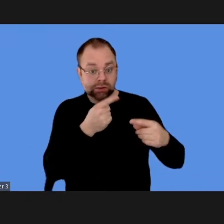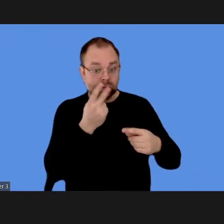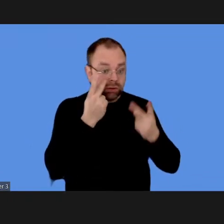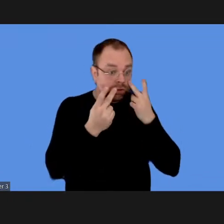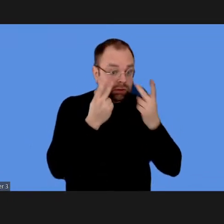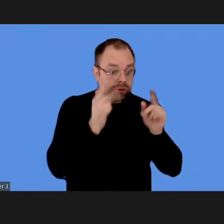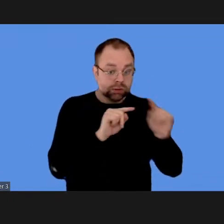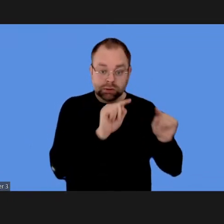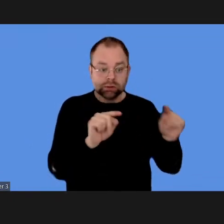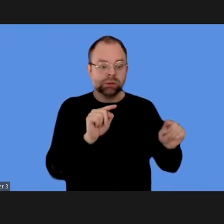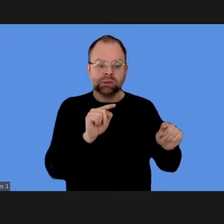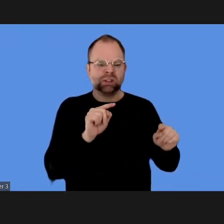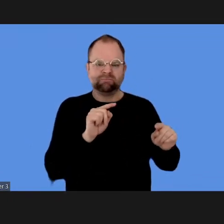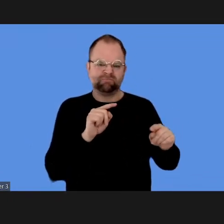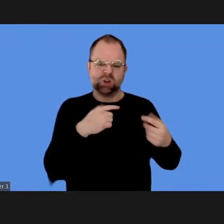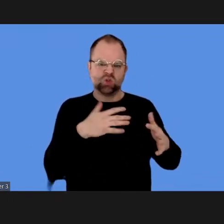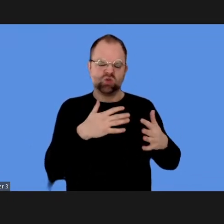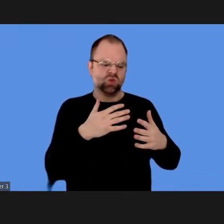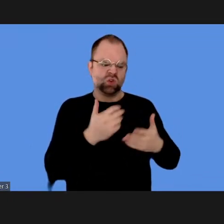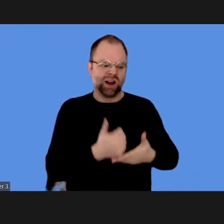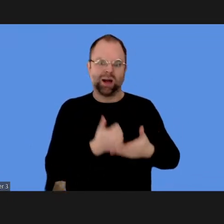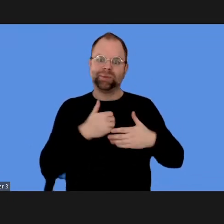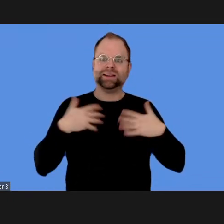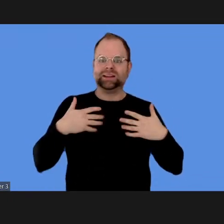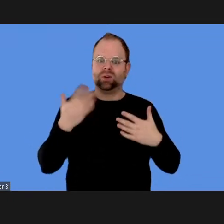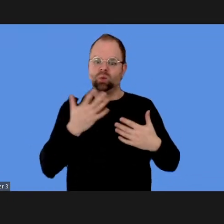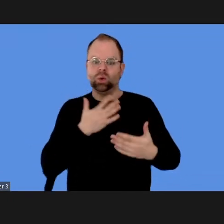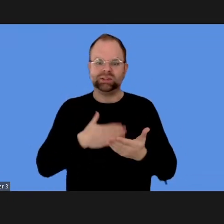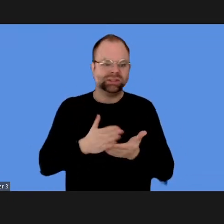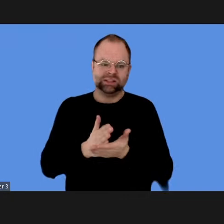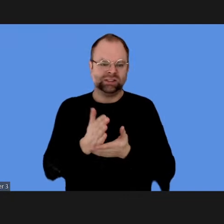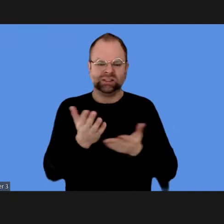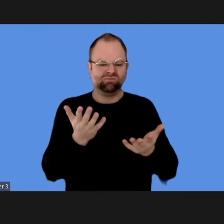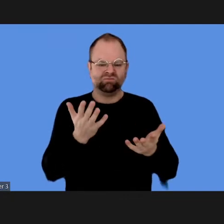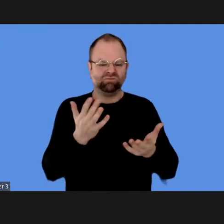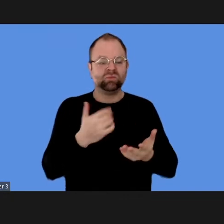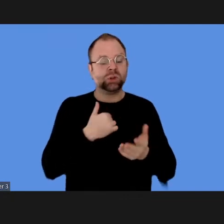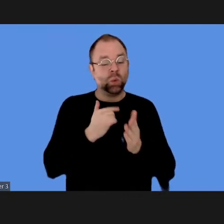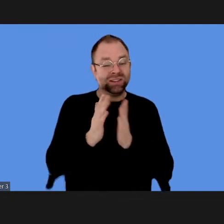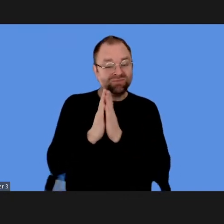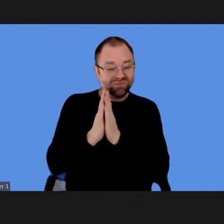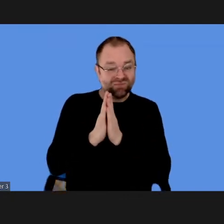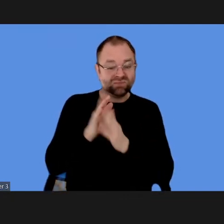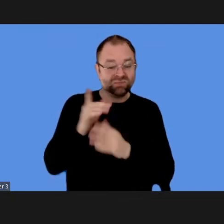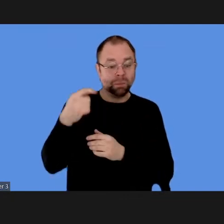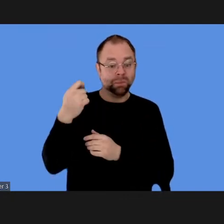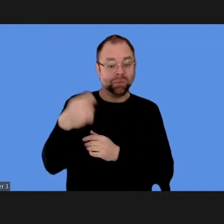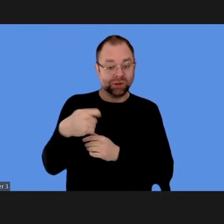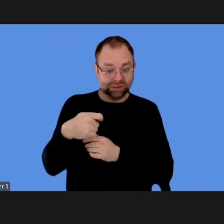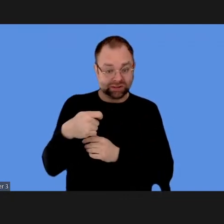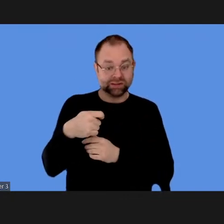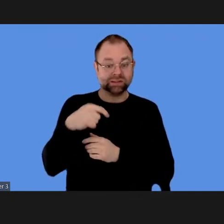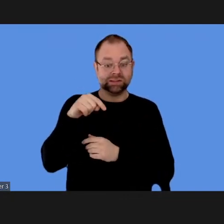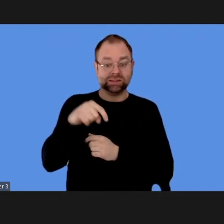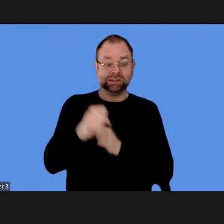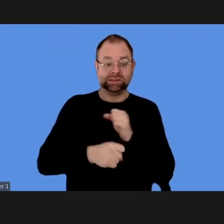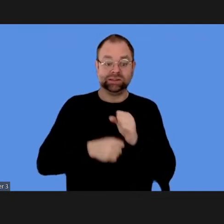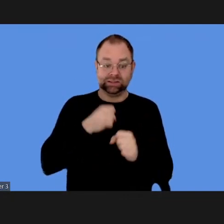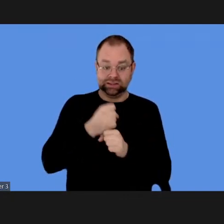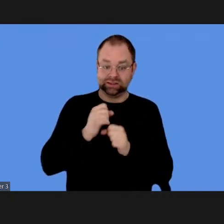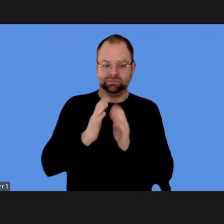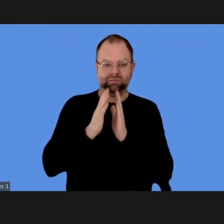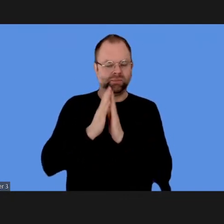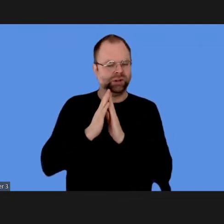action plan. In terms of strengthening our domestic statistical systems, trying to also